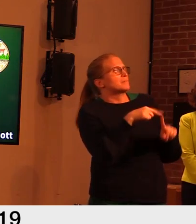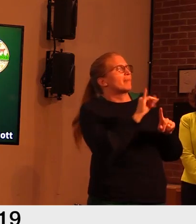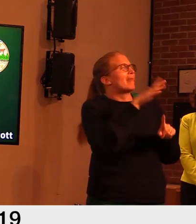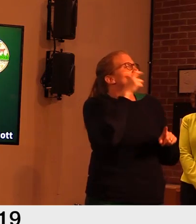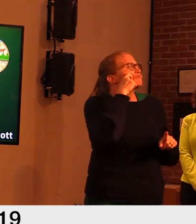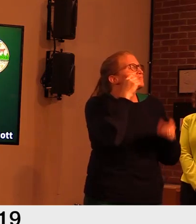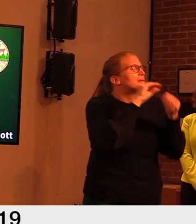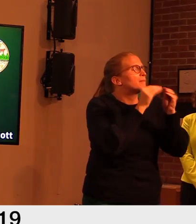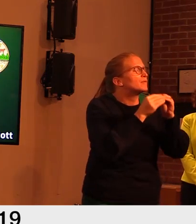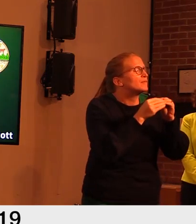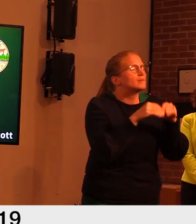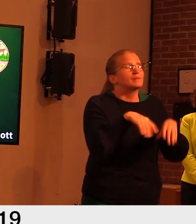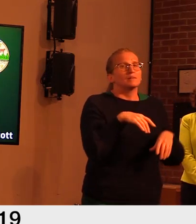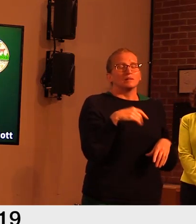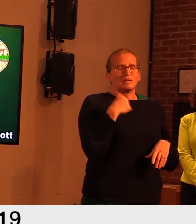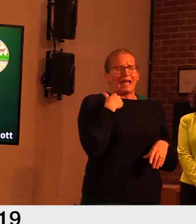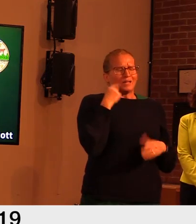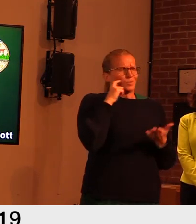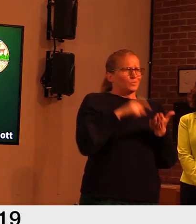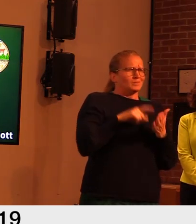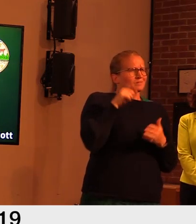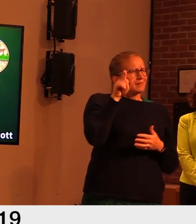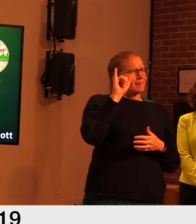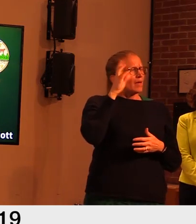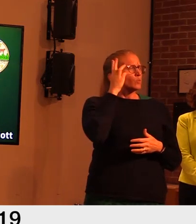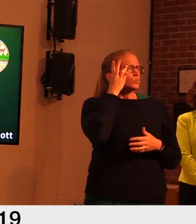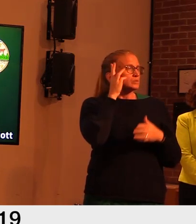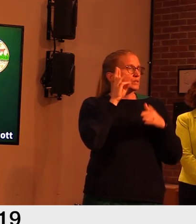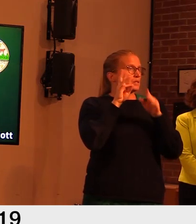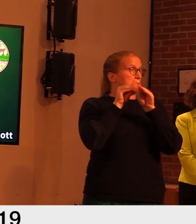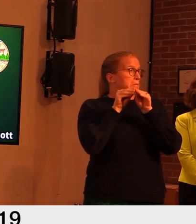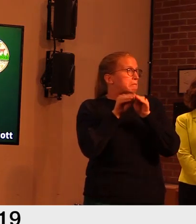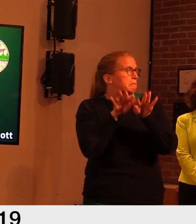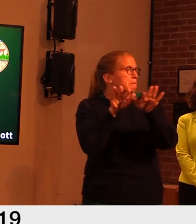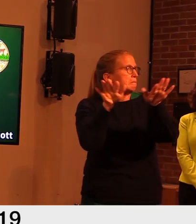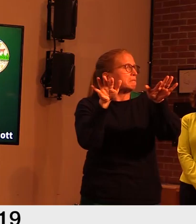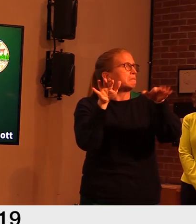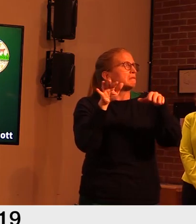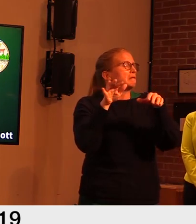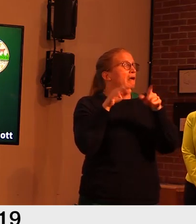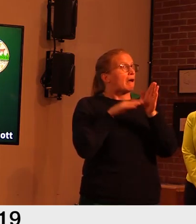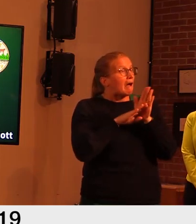we're watching the data and the science to make sure that we're moving in the right direction.